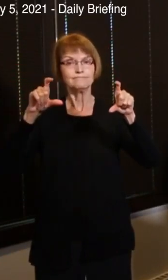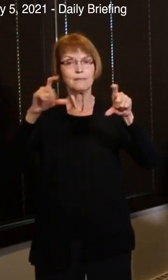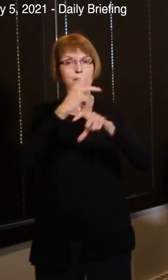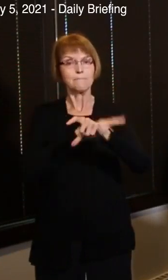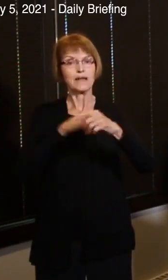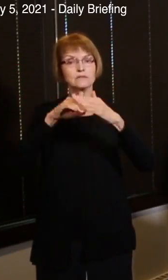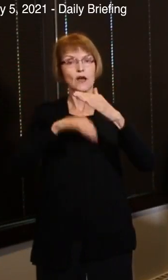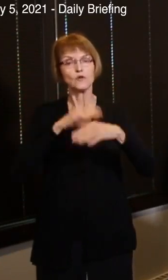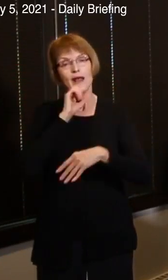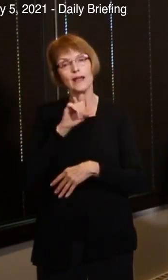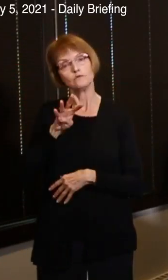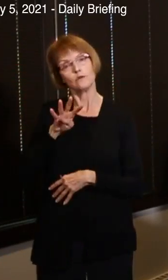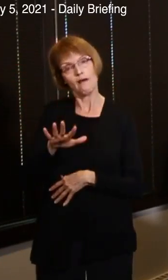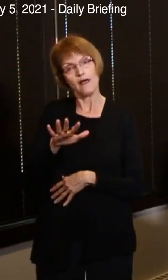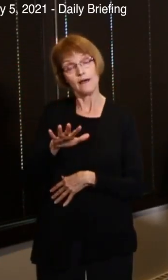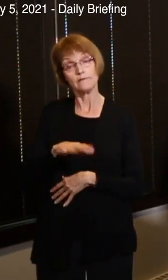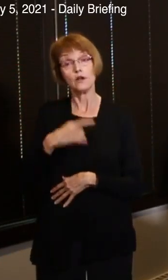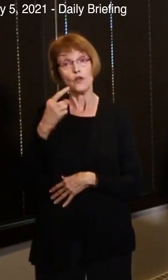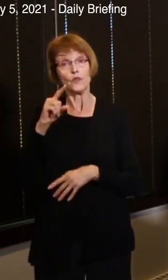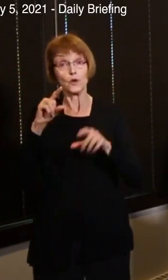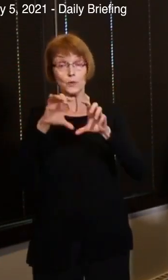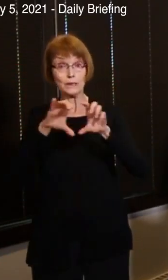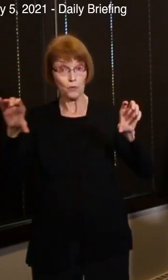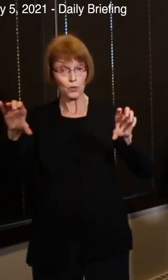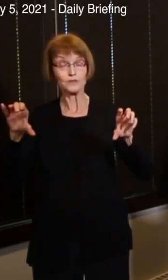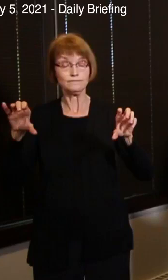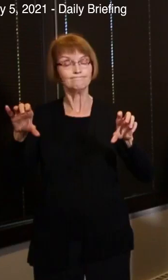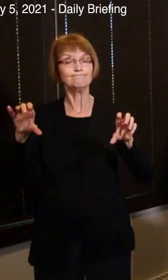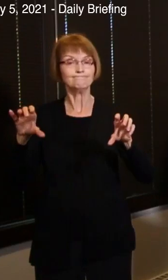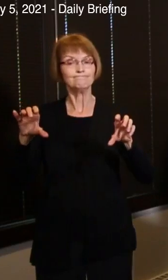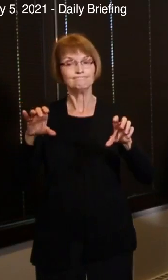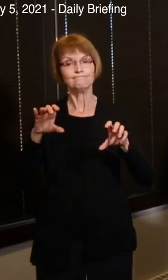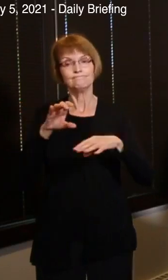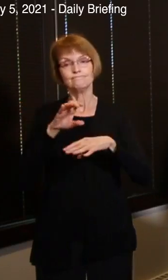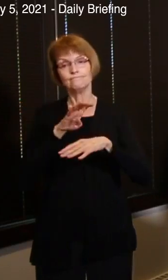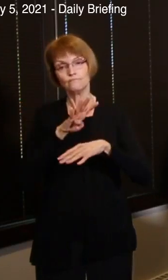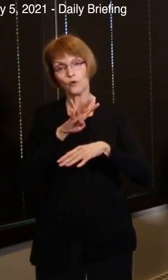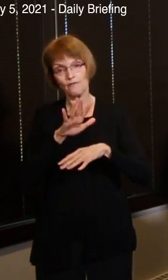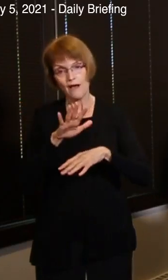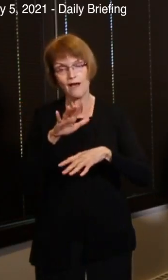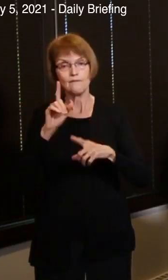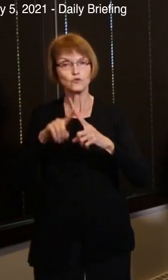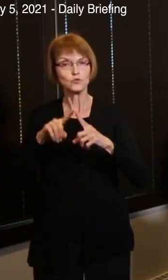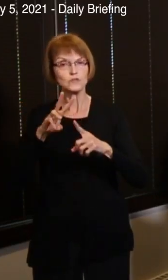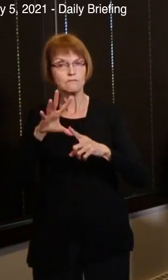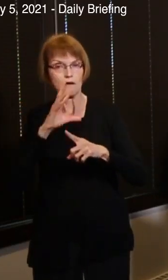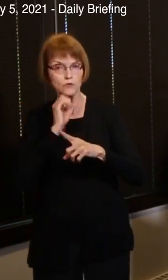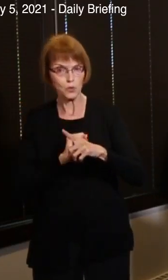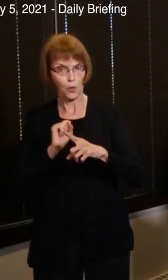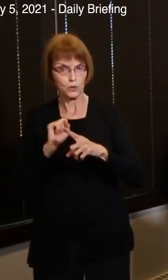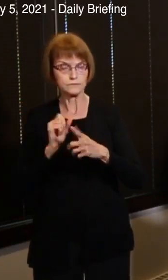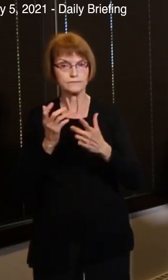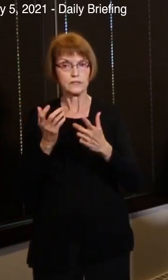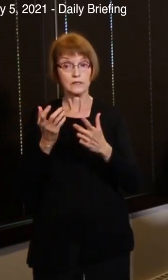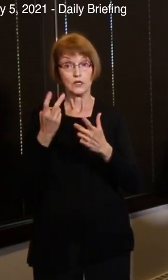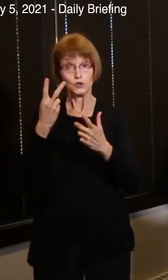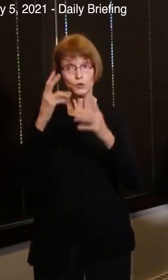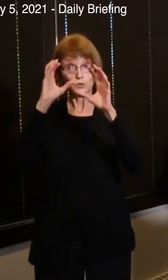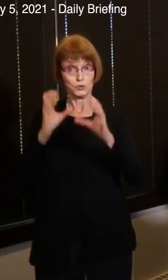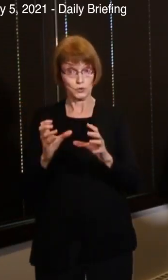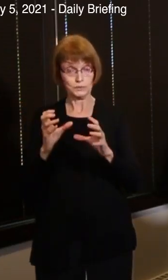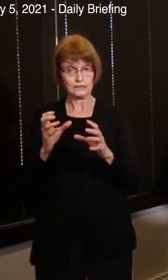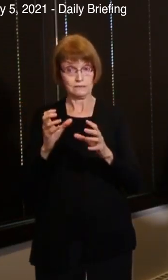45 years of age. And the green portion represents those that are 45 to 64. So you can see how these two groups of the